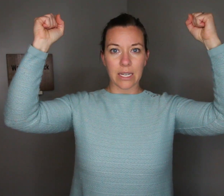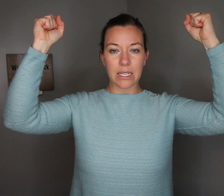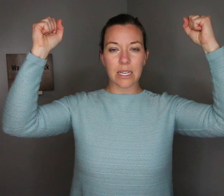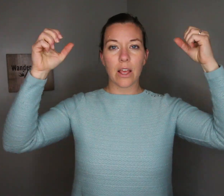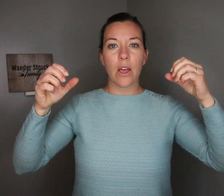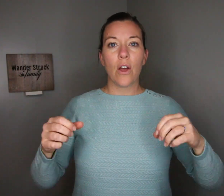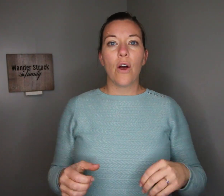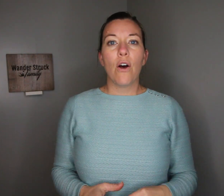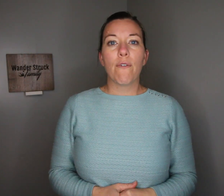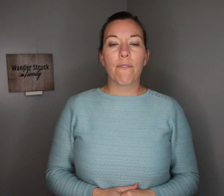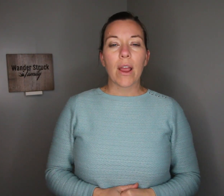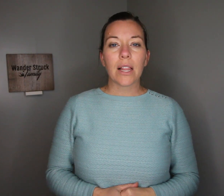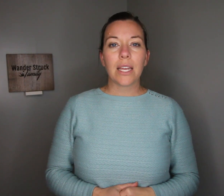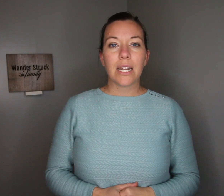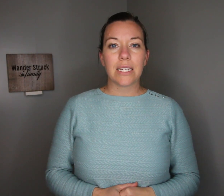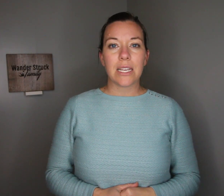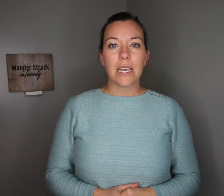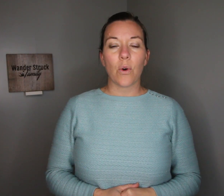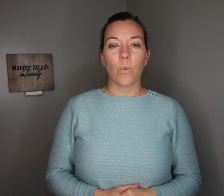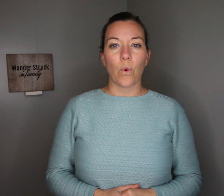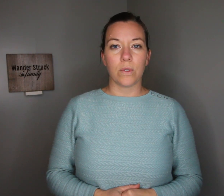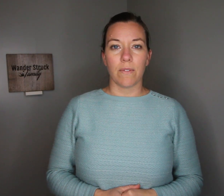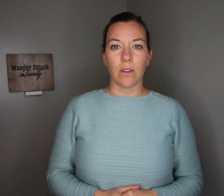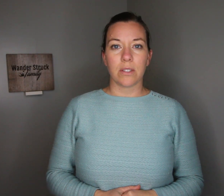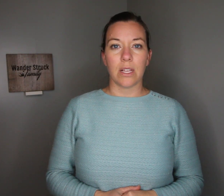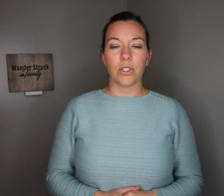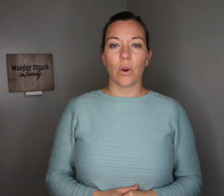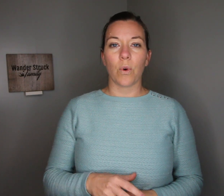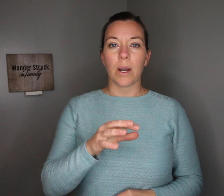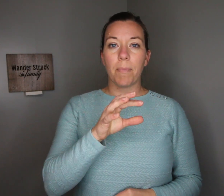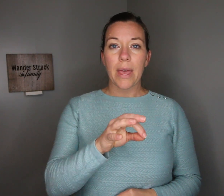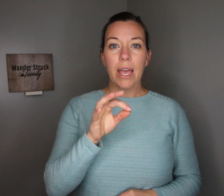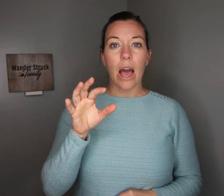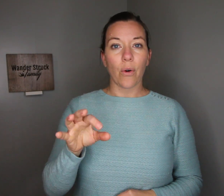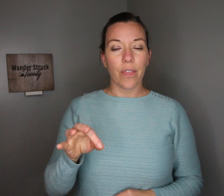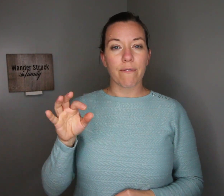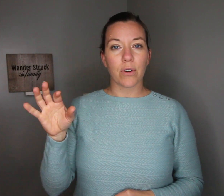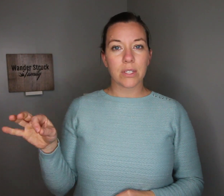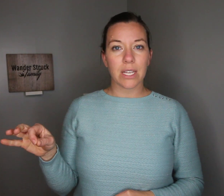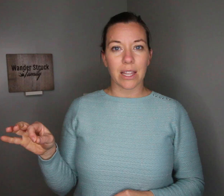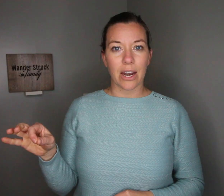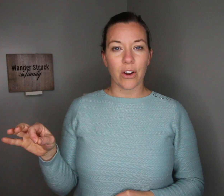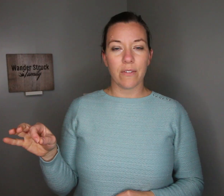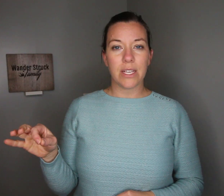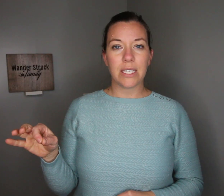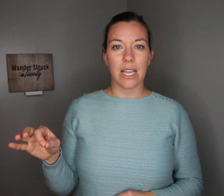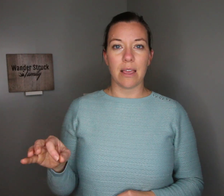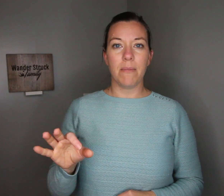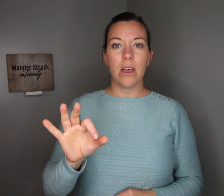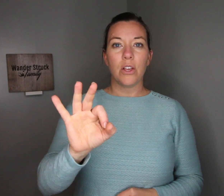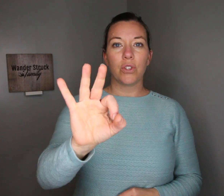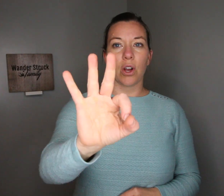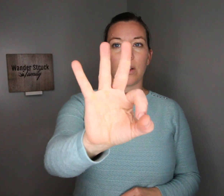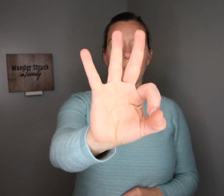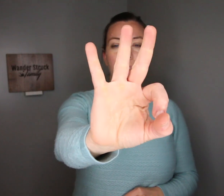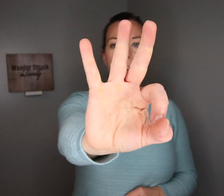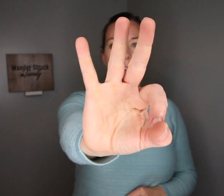President Franklin D. Roosevelt. And so we're going to pick out the first letter of his name, starting with the